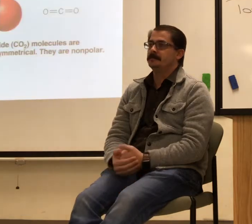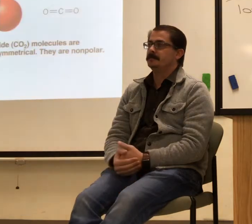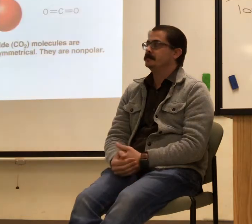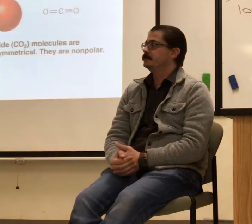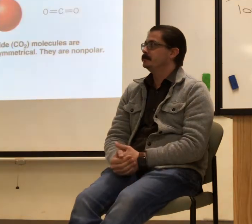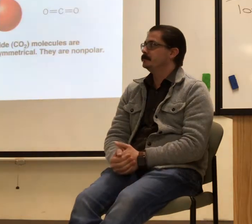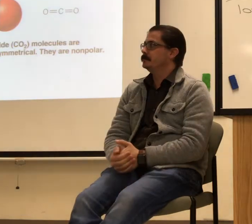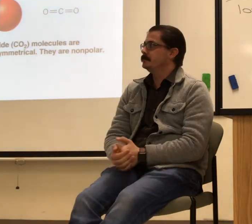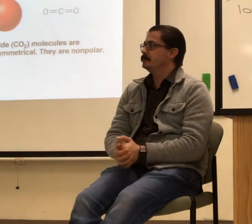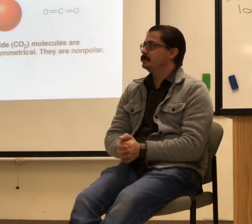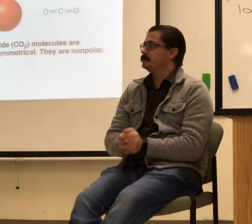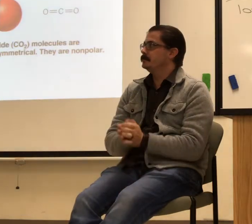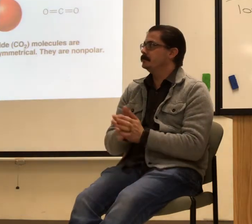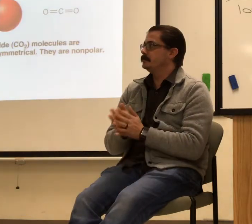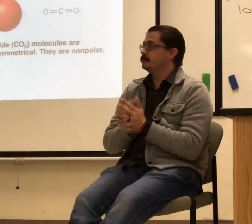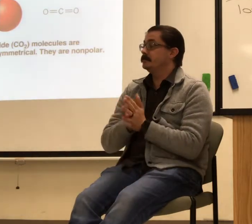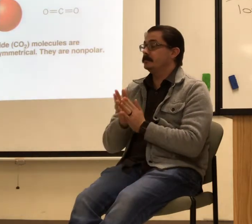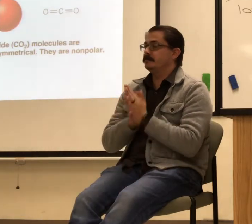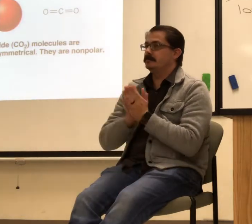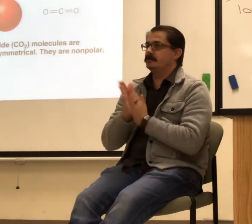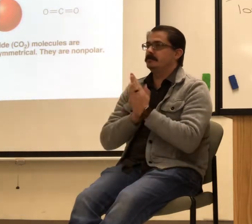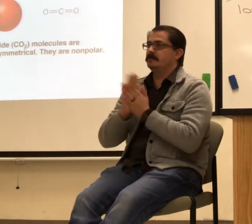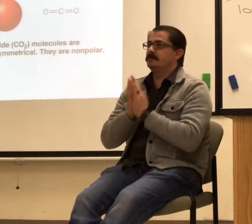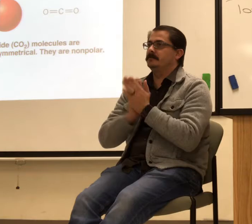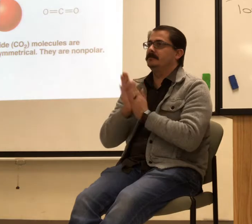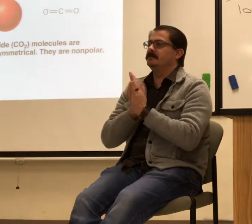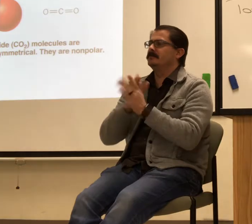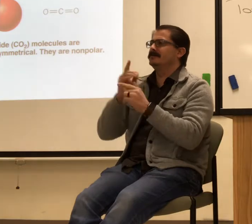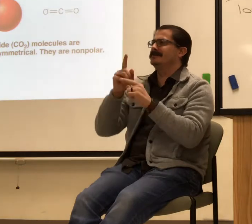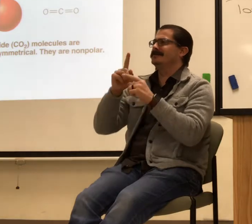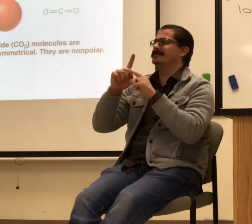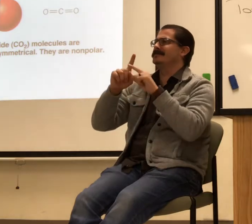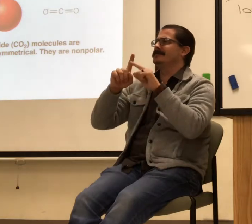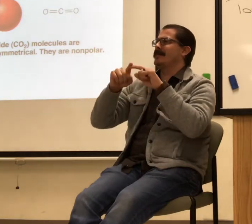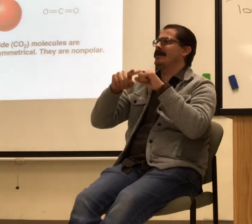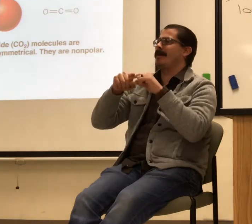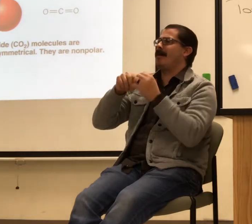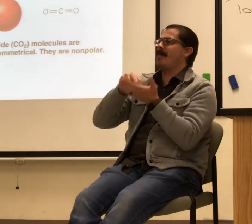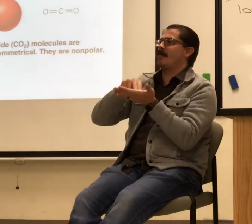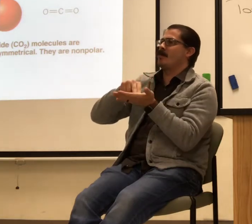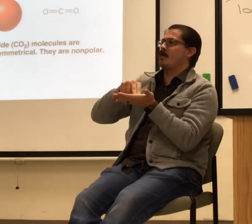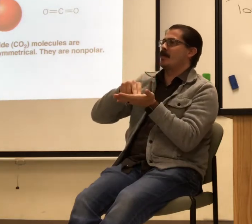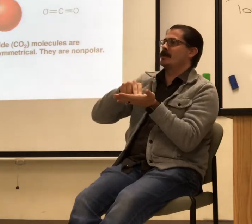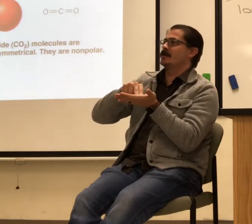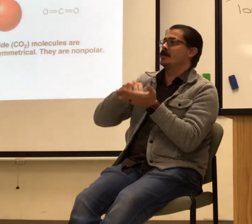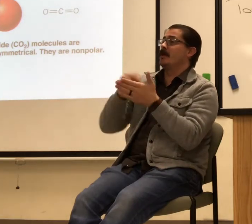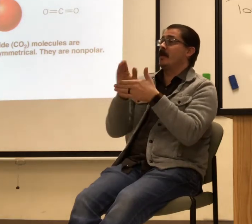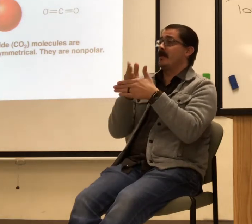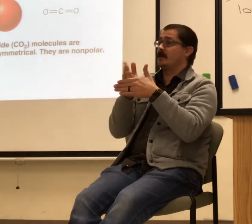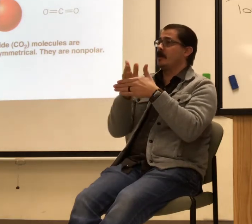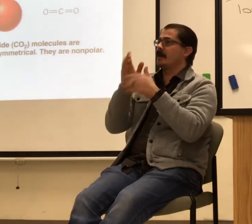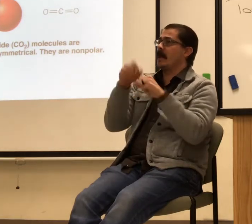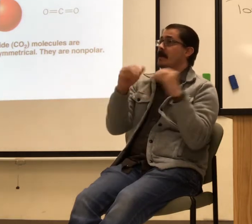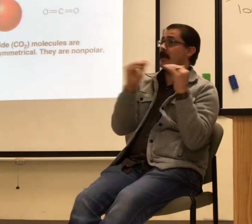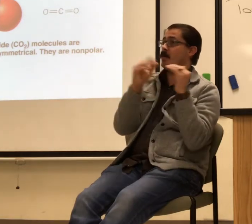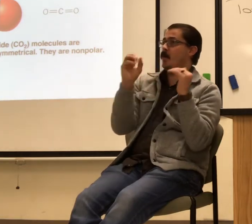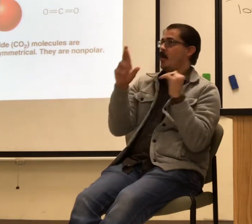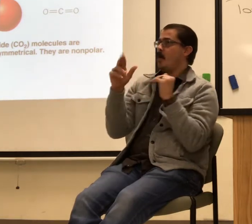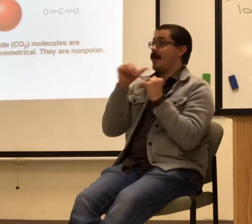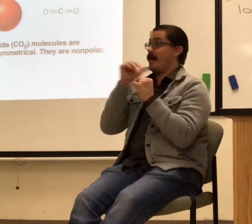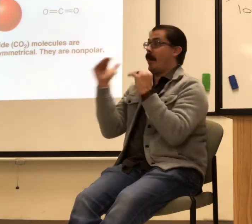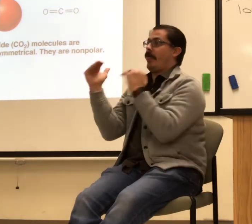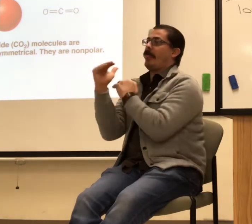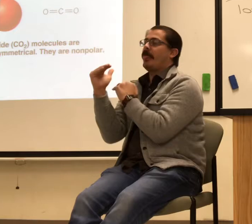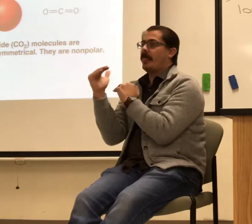Depending on the nucleus of the atom, the sharing is equal or unequal. If it's more or less equal, say for